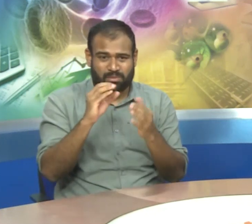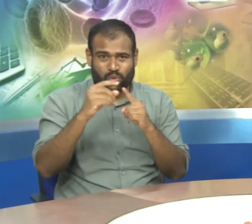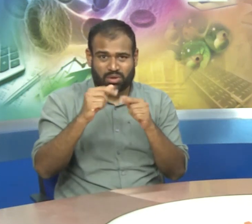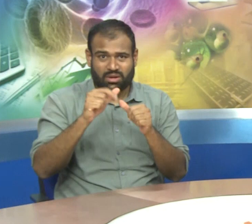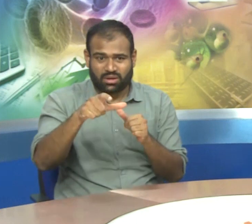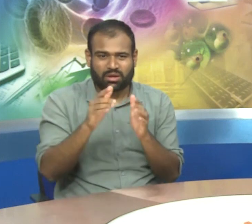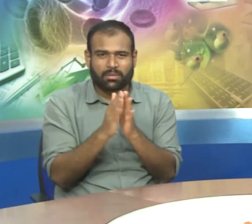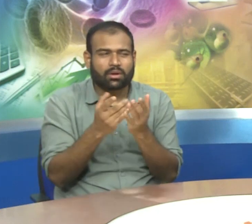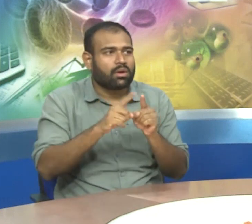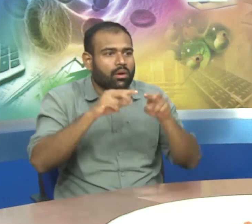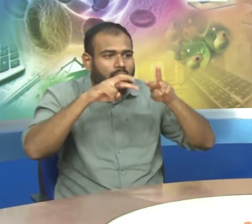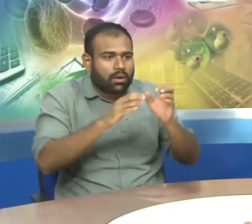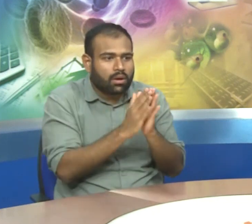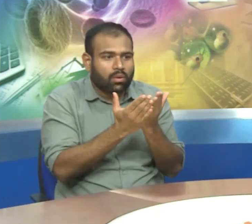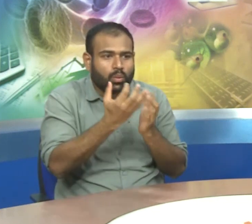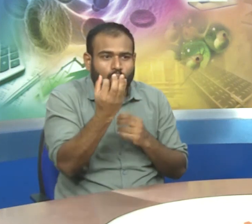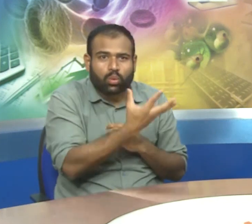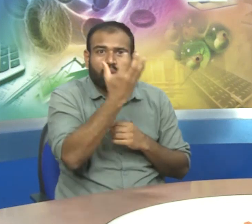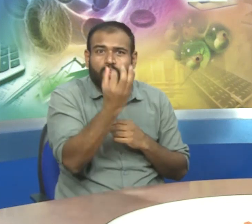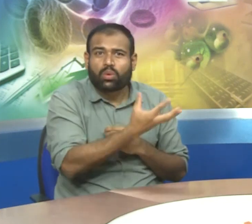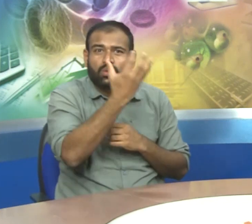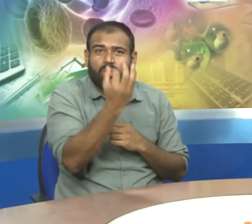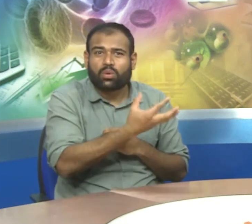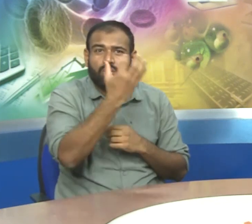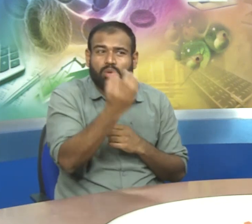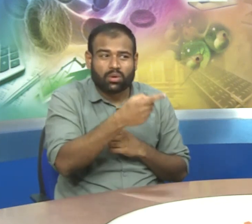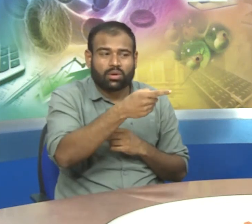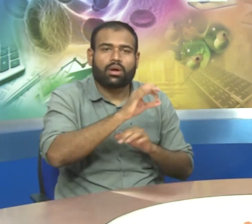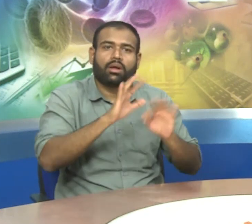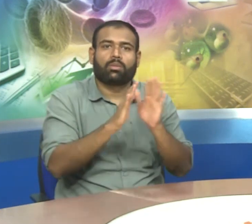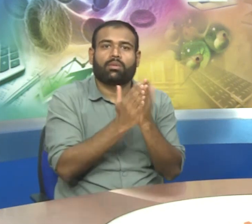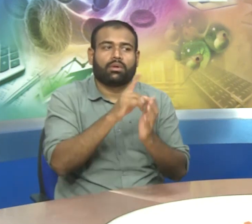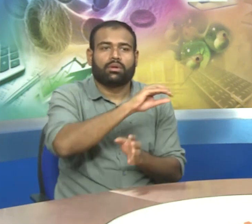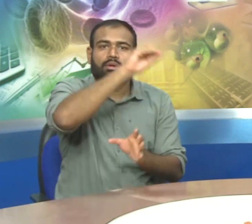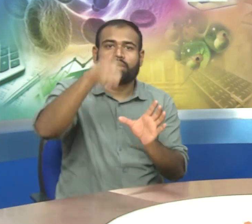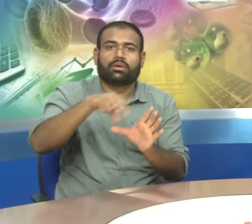Earlier, OPAC was developed as a standalone online catalog